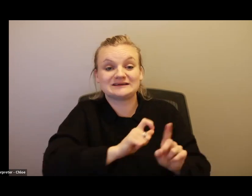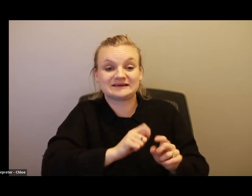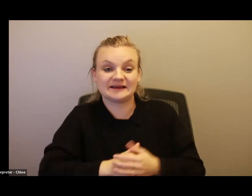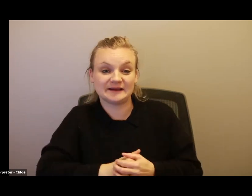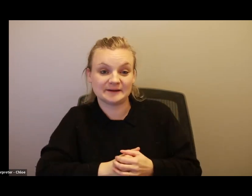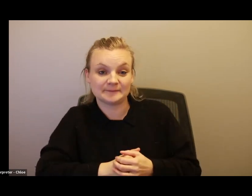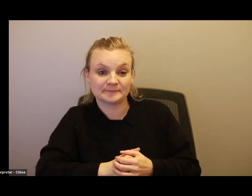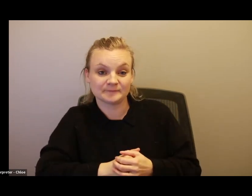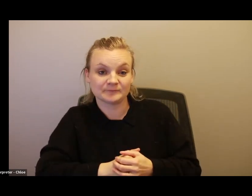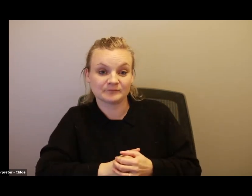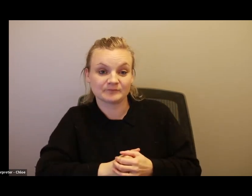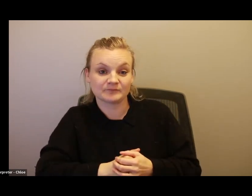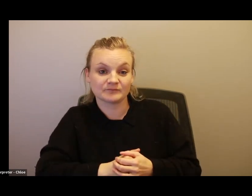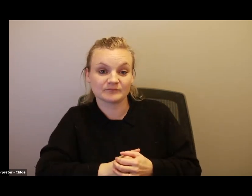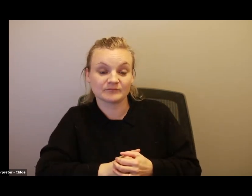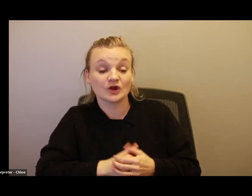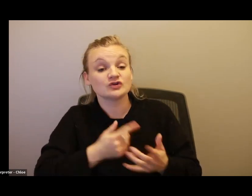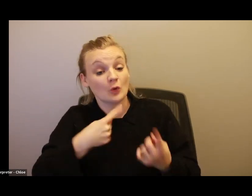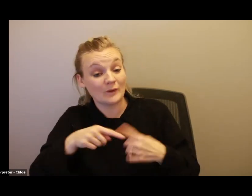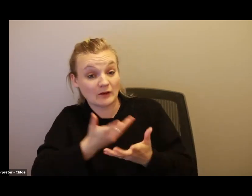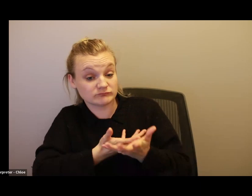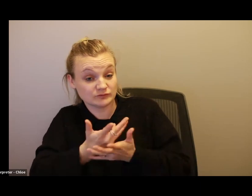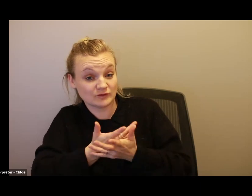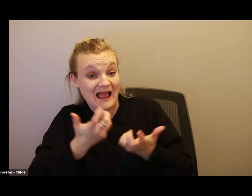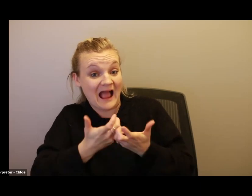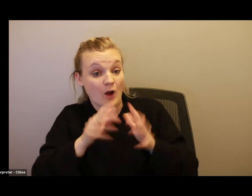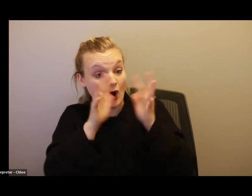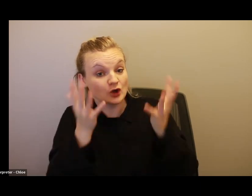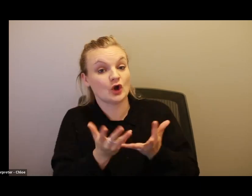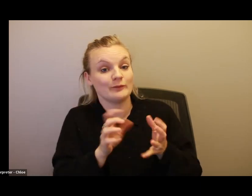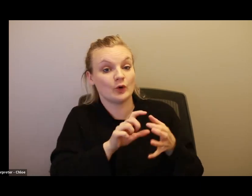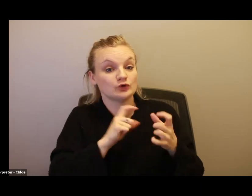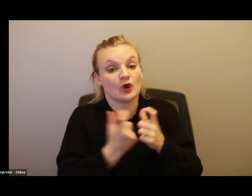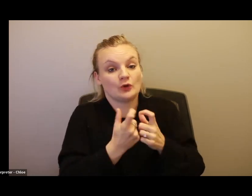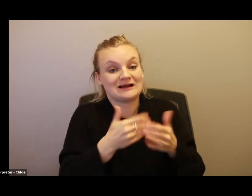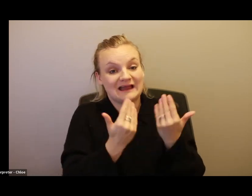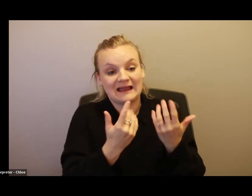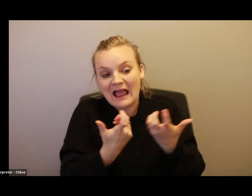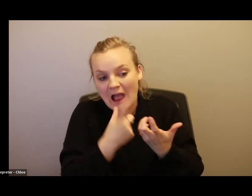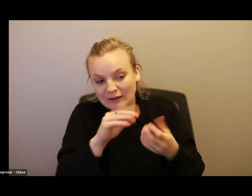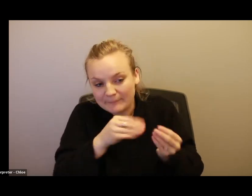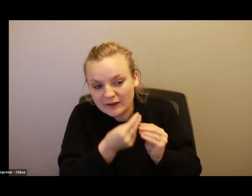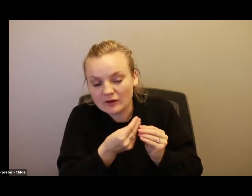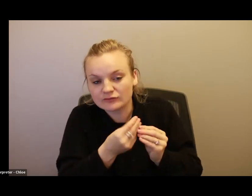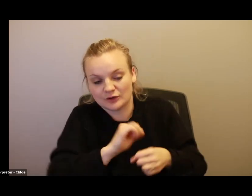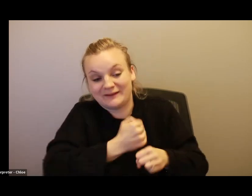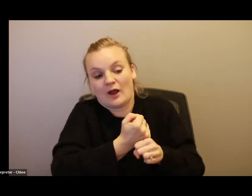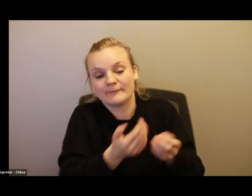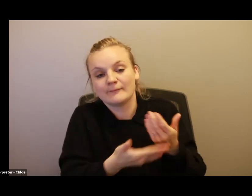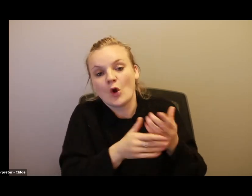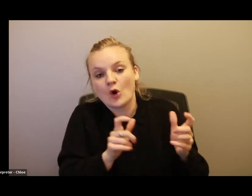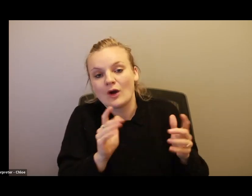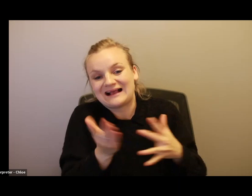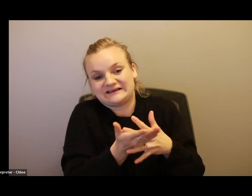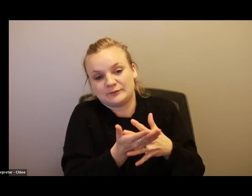this project to think about how Global Doughnut Day as an event itself could be made more accessible. And we knew that we weren't going to